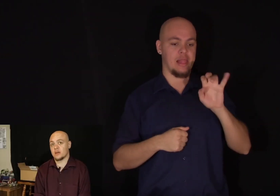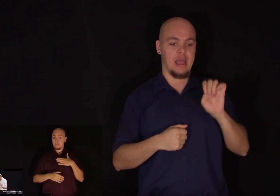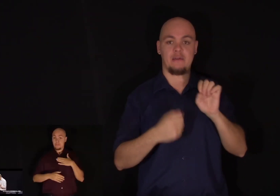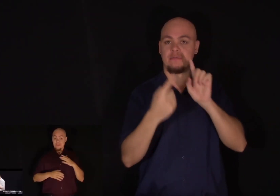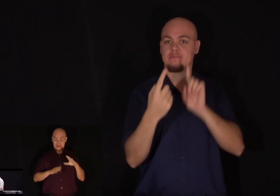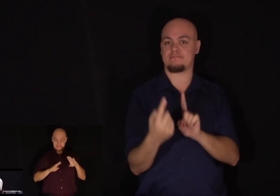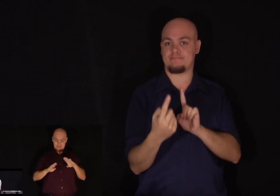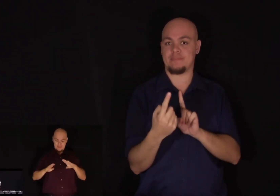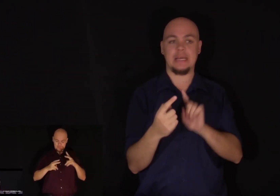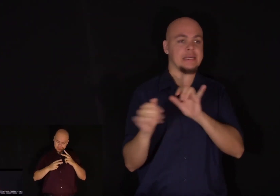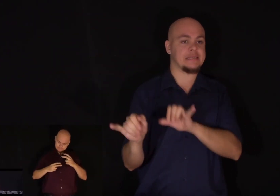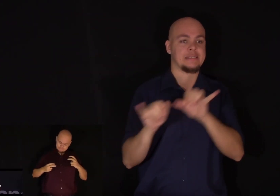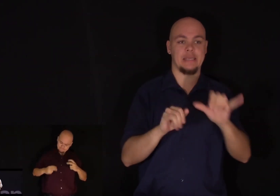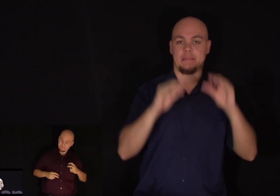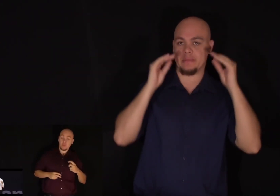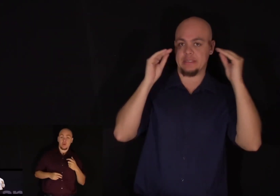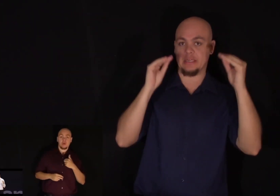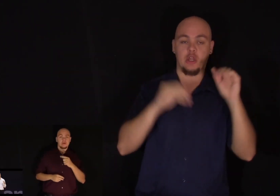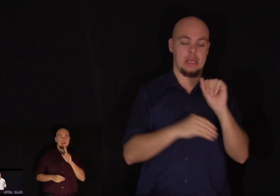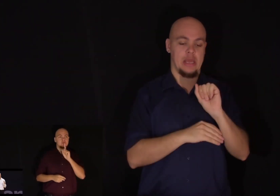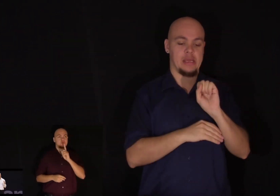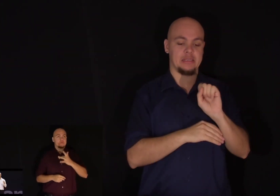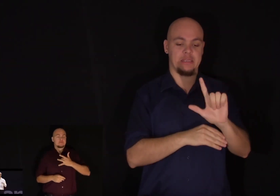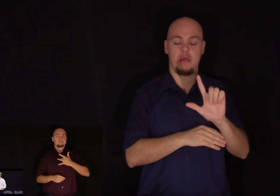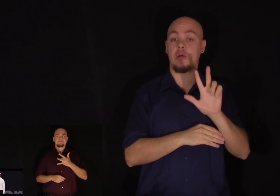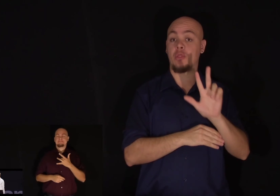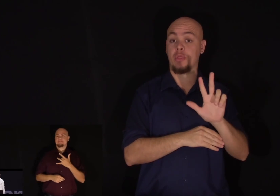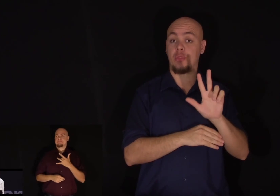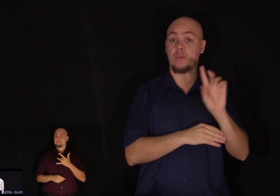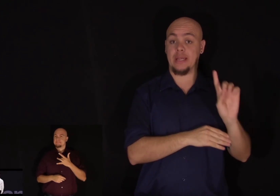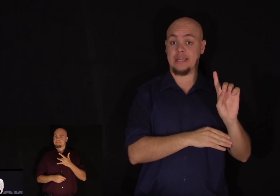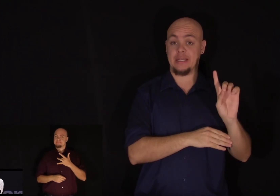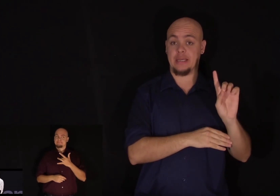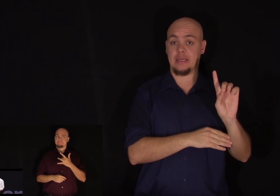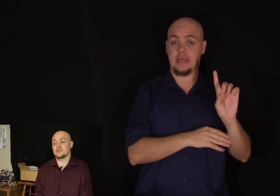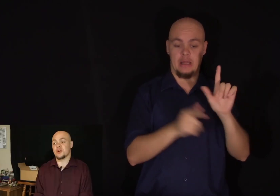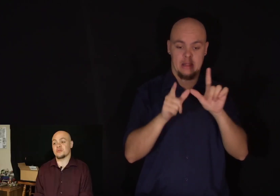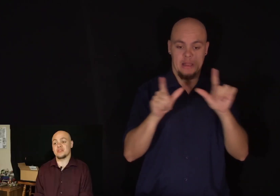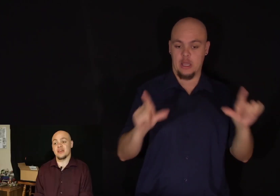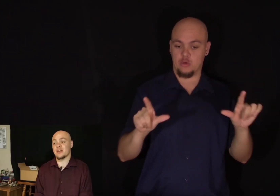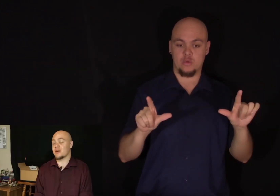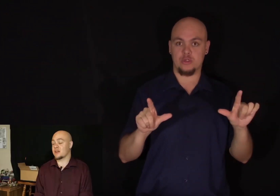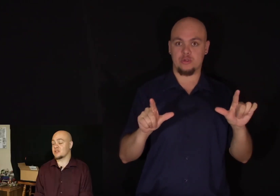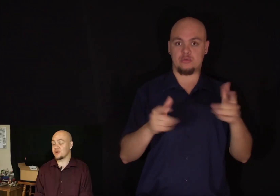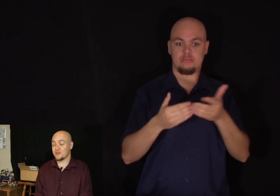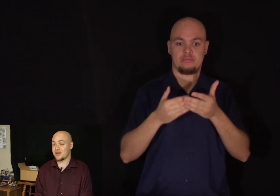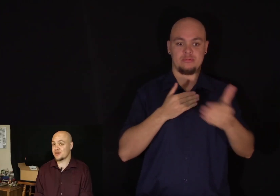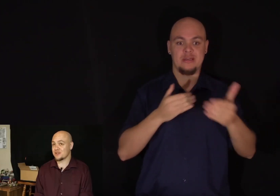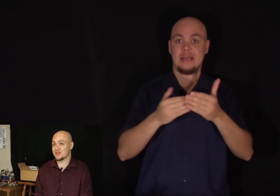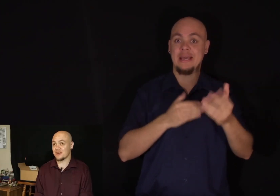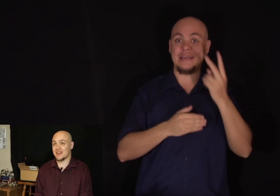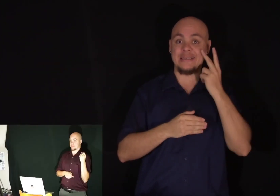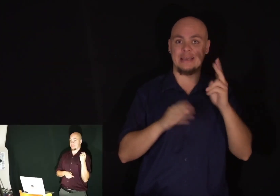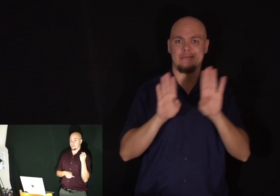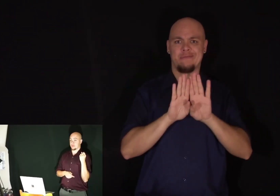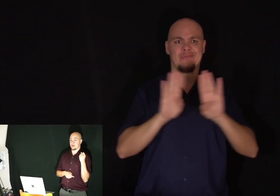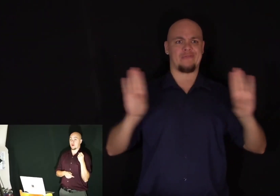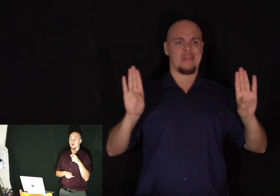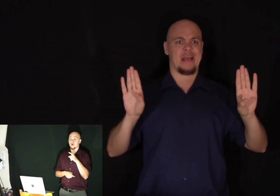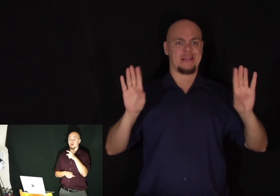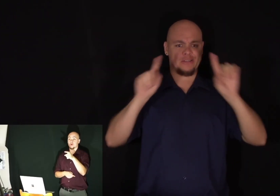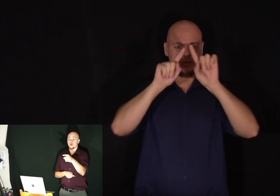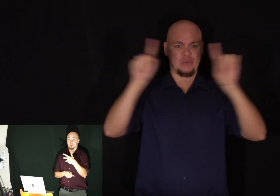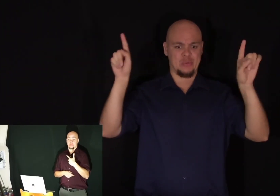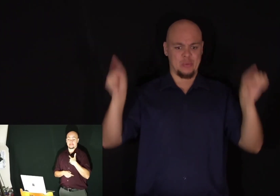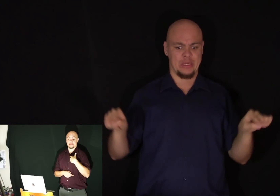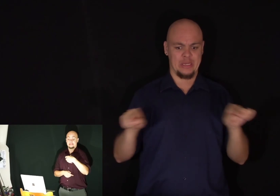teaching. American Sign Language is a 3-dimensional language, right? So seeing it on a 2-dimensional screen where you